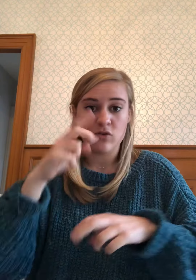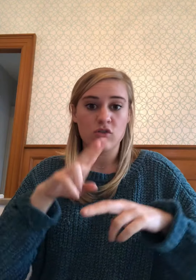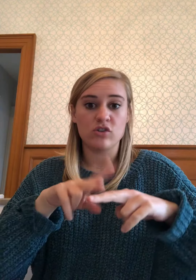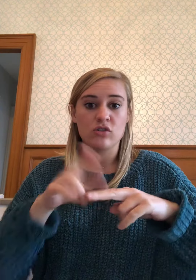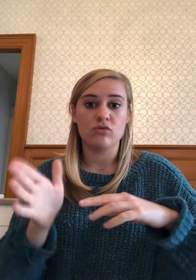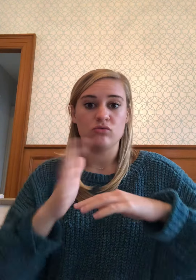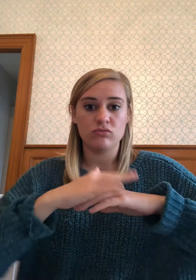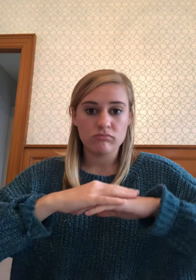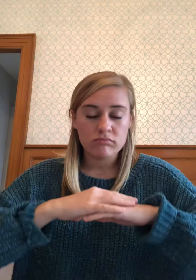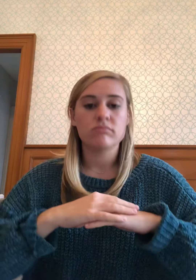orthodontic tooth movement.